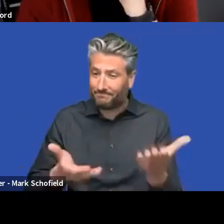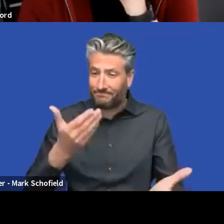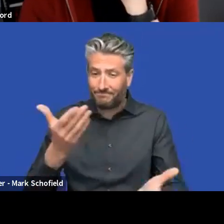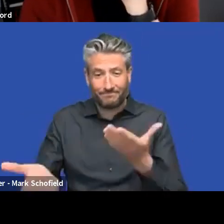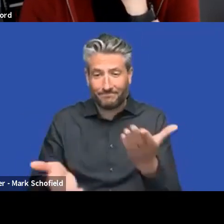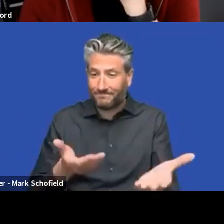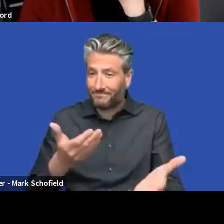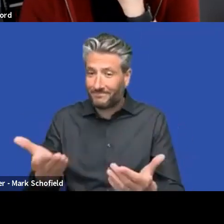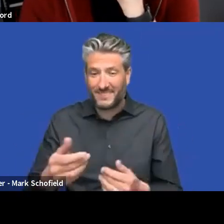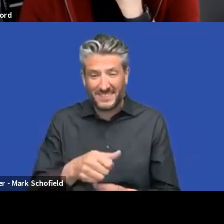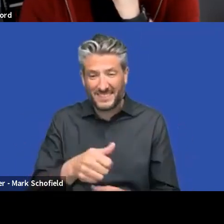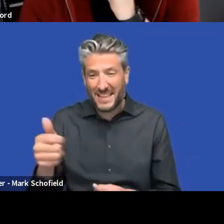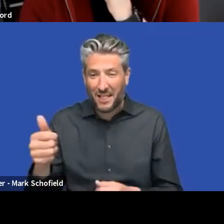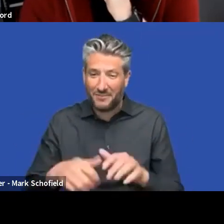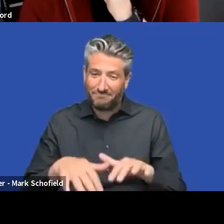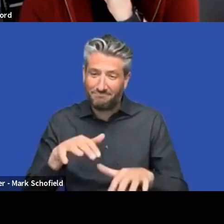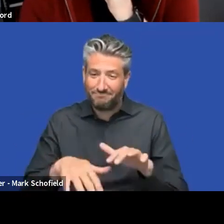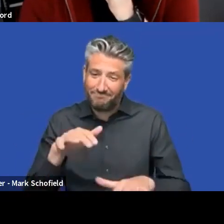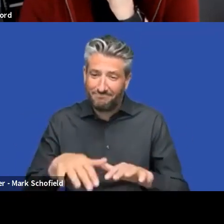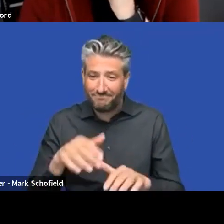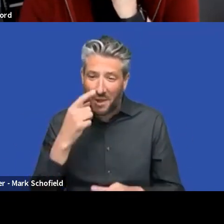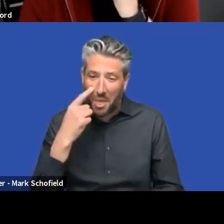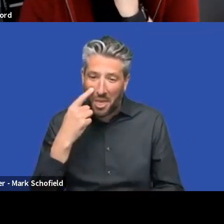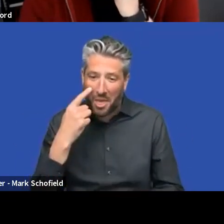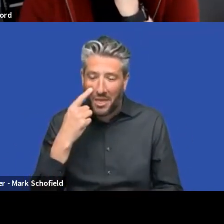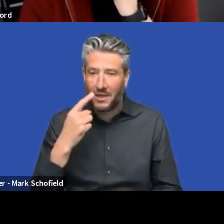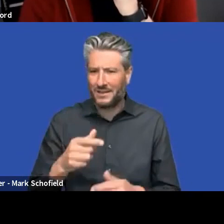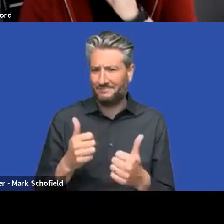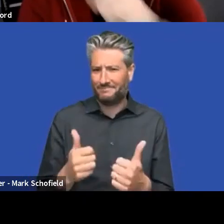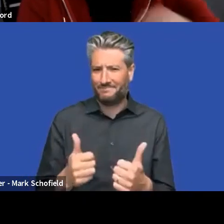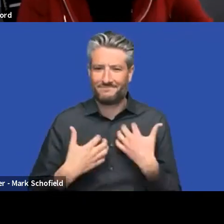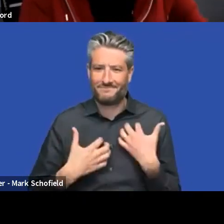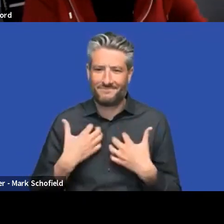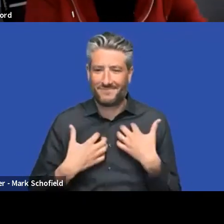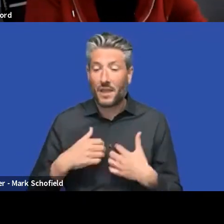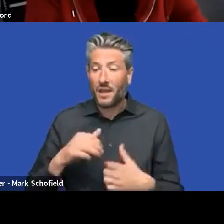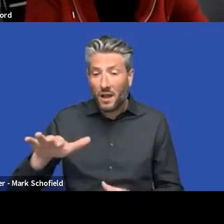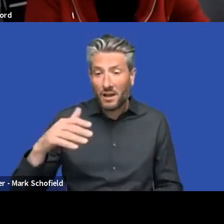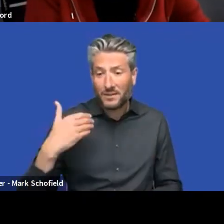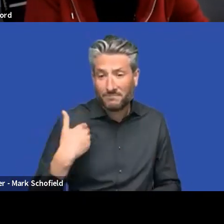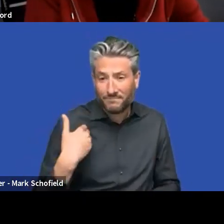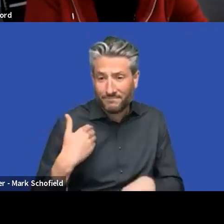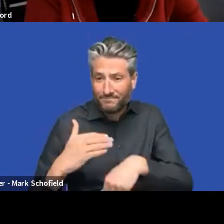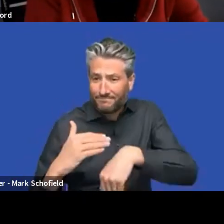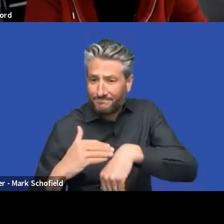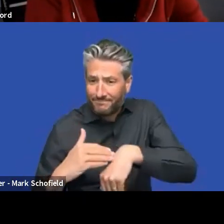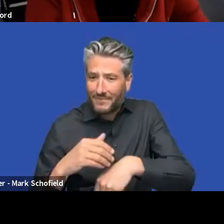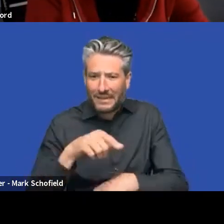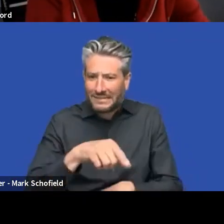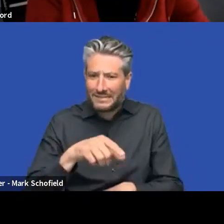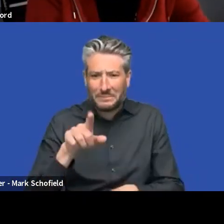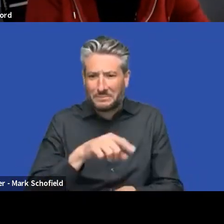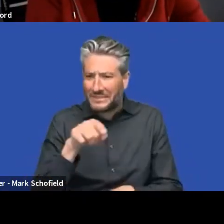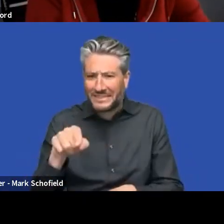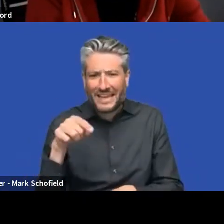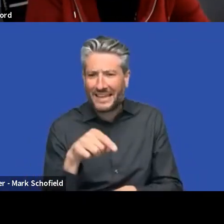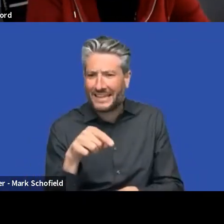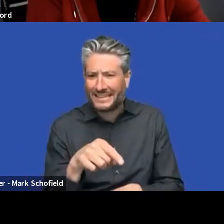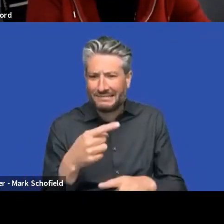mistakes that I made. That's going to be fun. But, uh, yeah, well, for